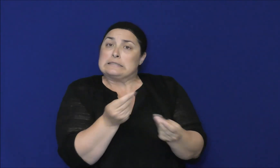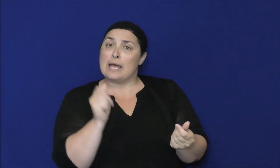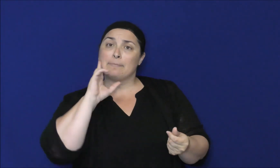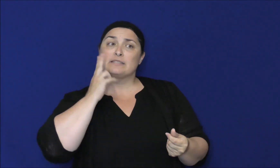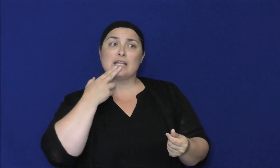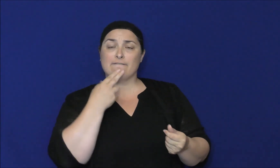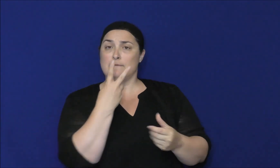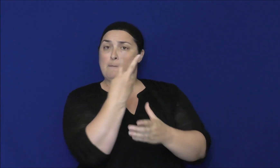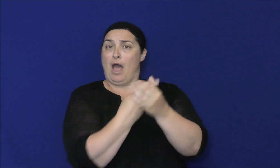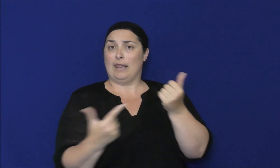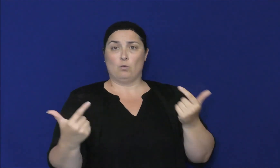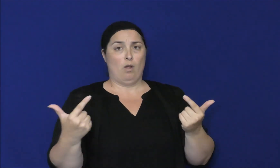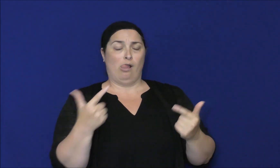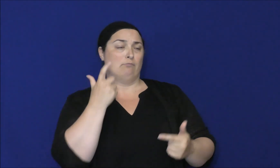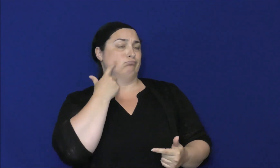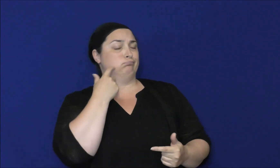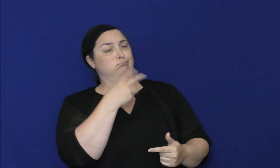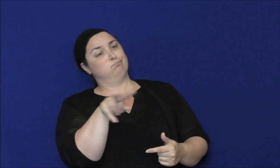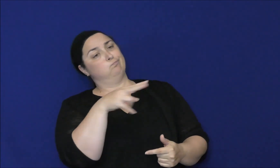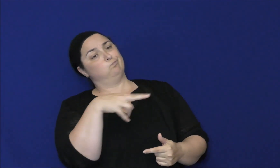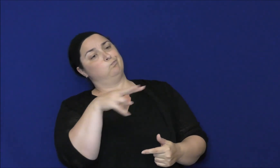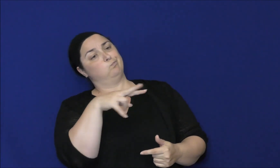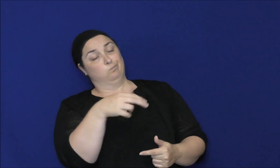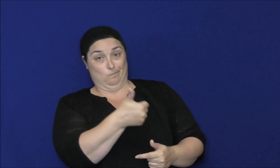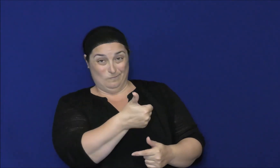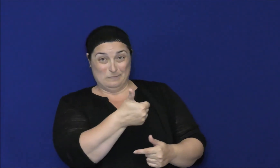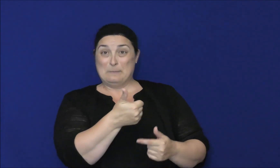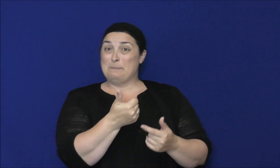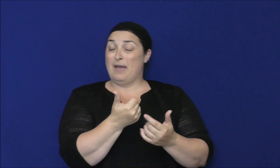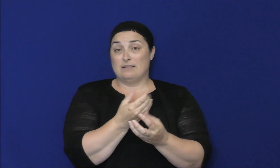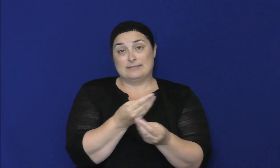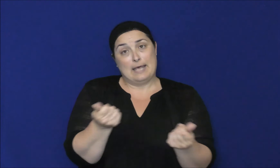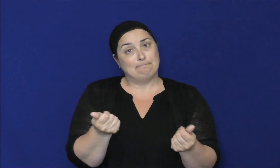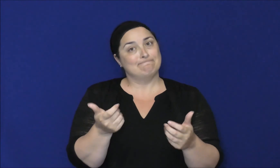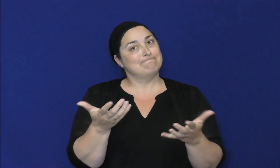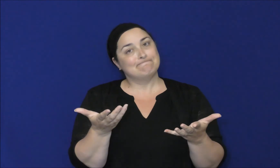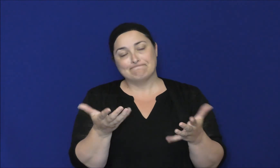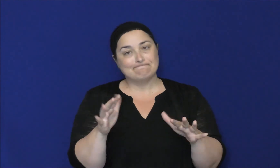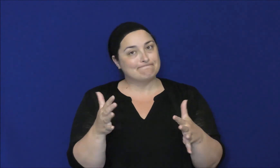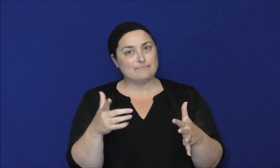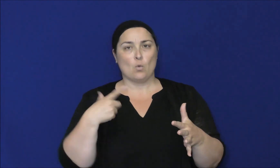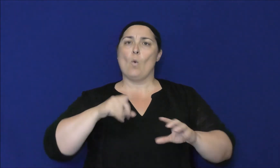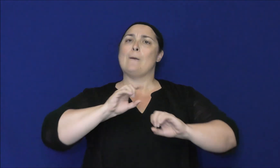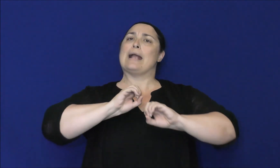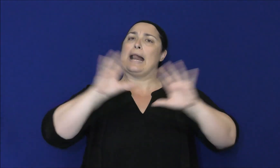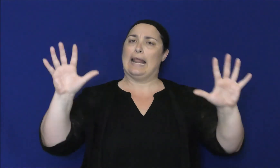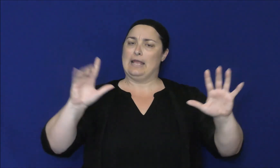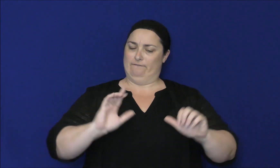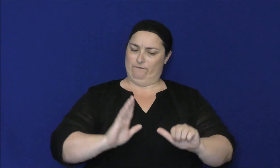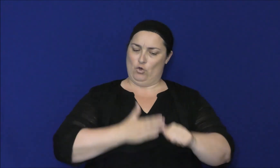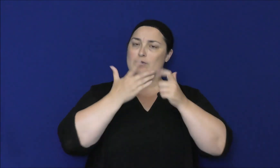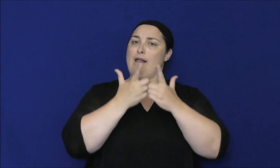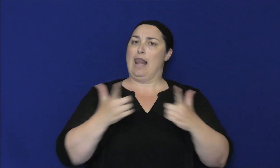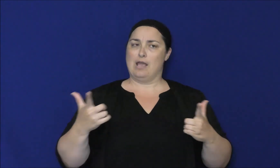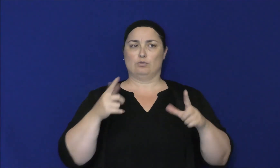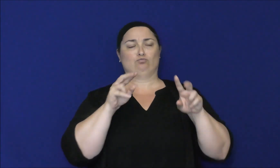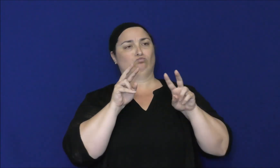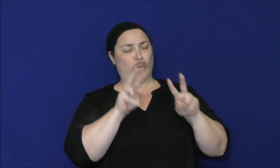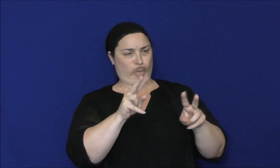many are not and prefer to get the information in a clear, concise manner in their language. And that's a visual language, which